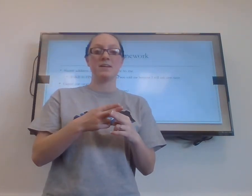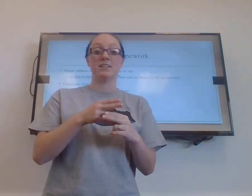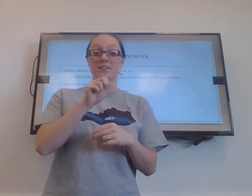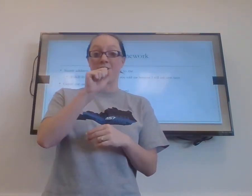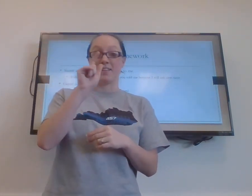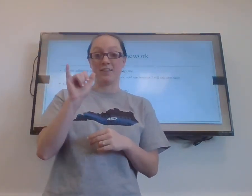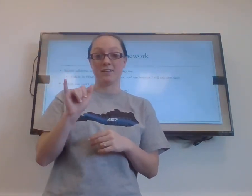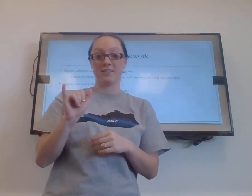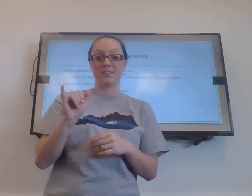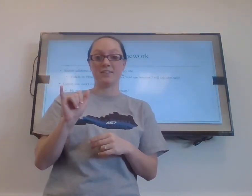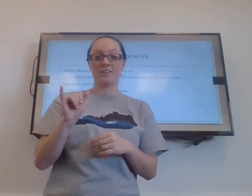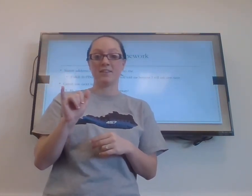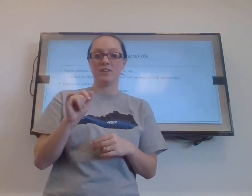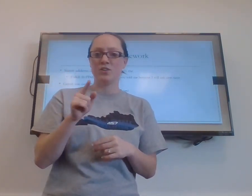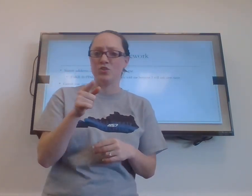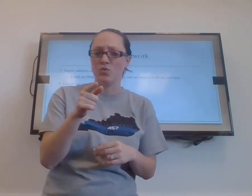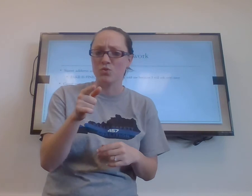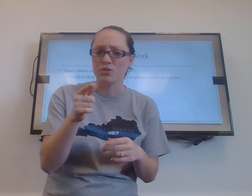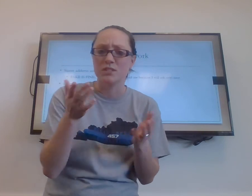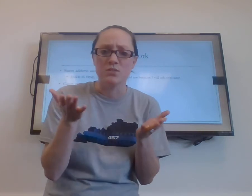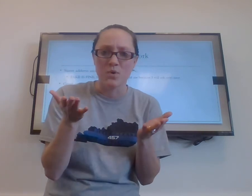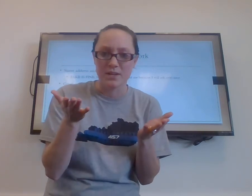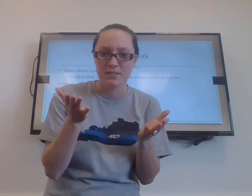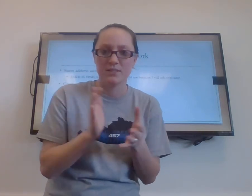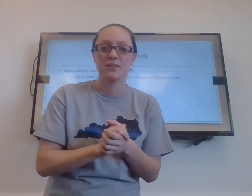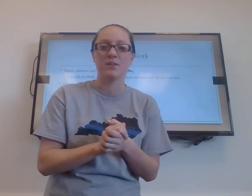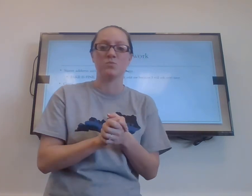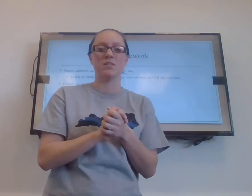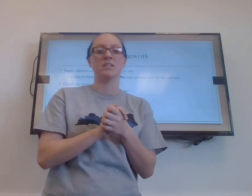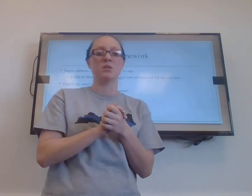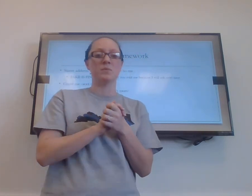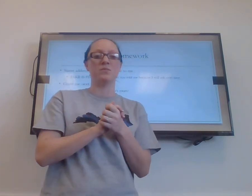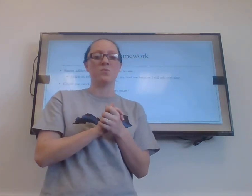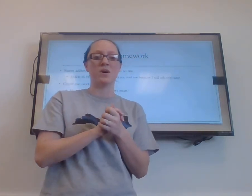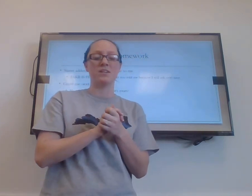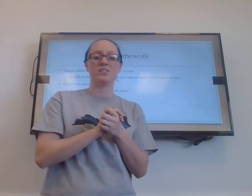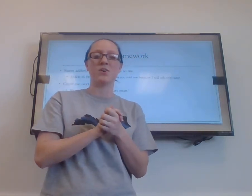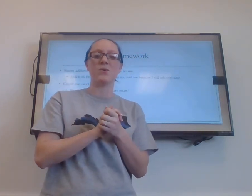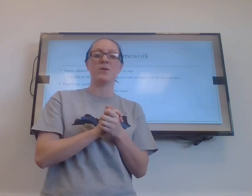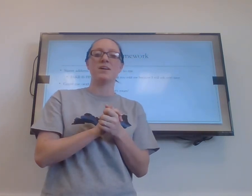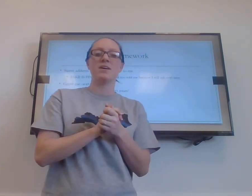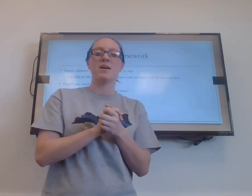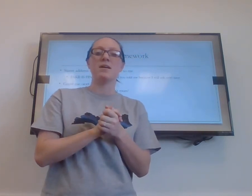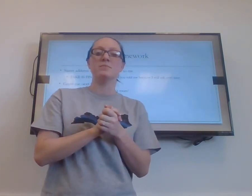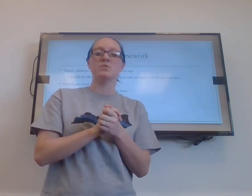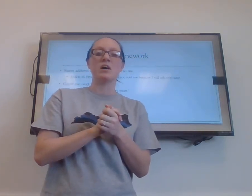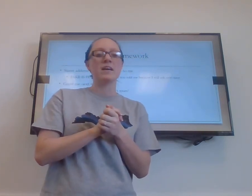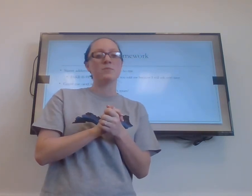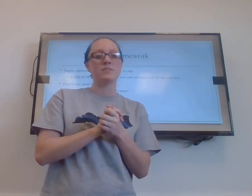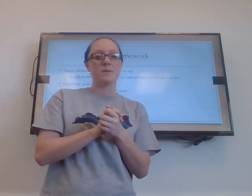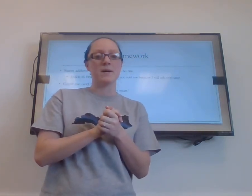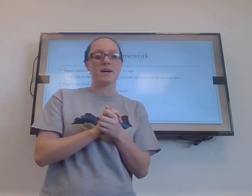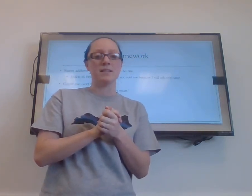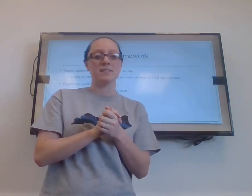is Allie, yours is what? Because we did a little bit of a what. So try that with somebody.